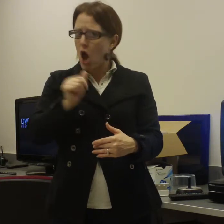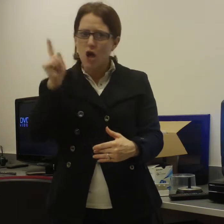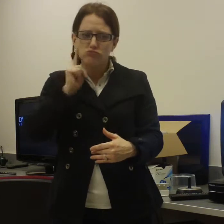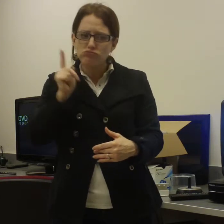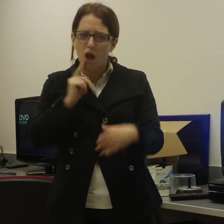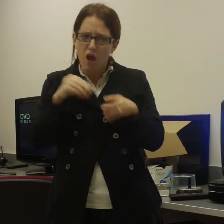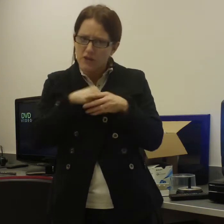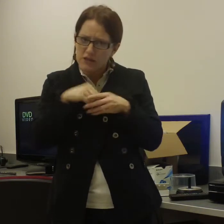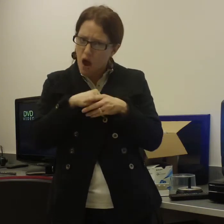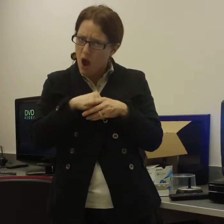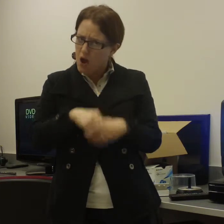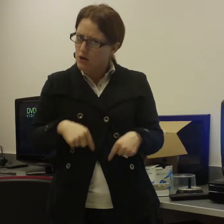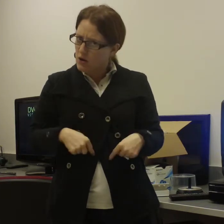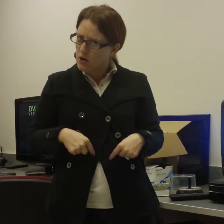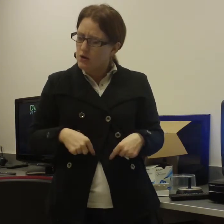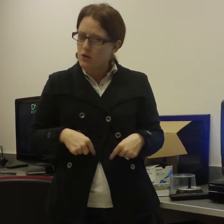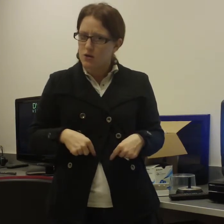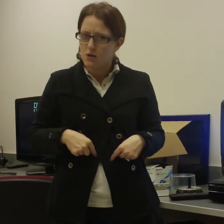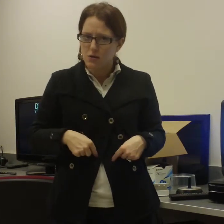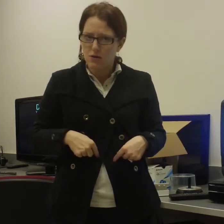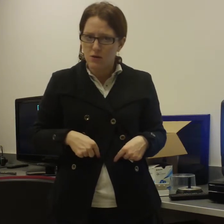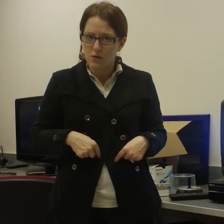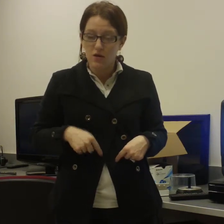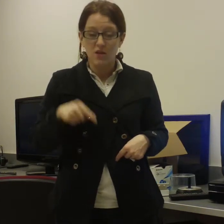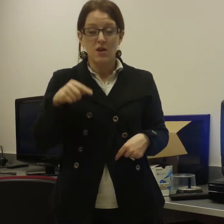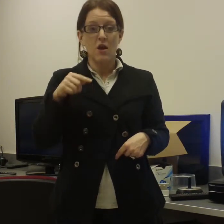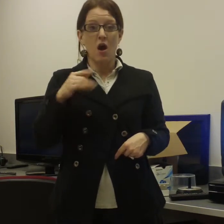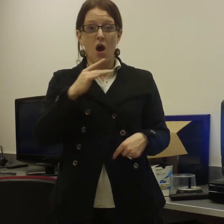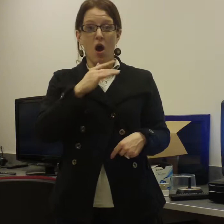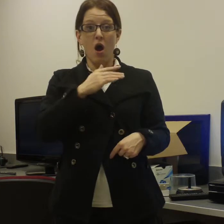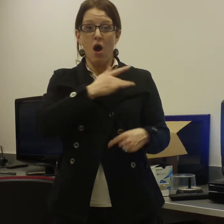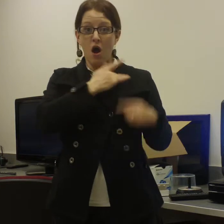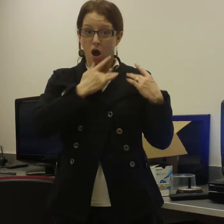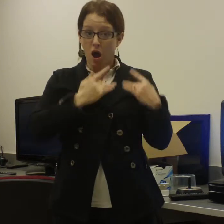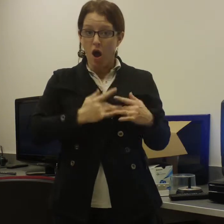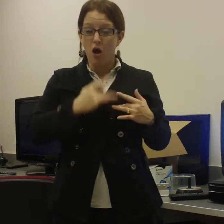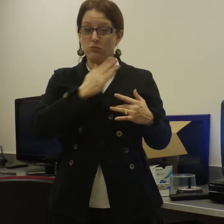sound that they're hearing. And if you notice, what's the prevalent sound that you're hearing?